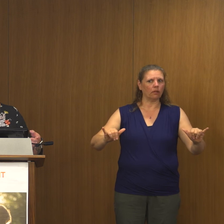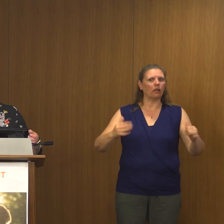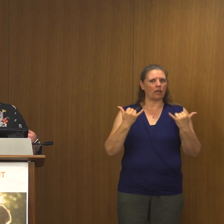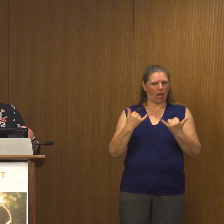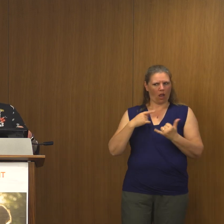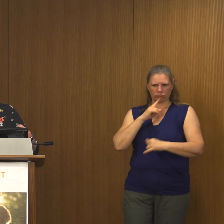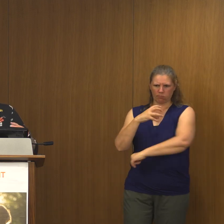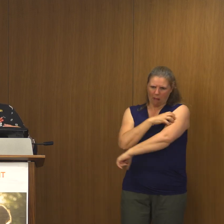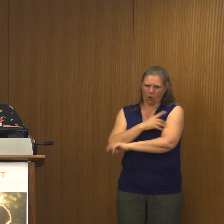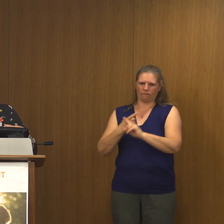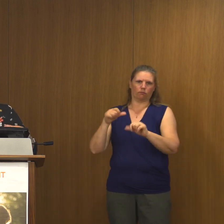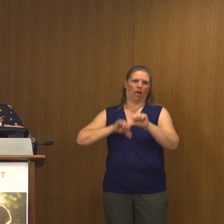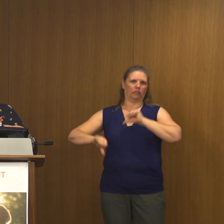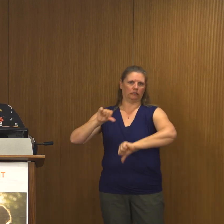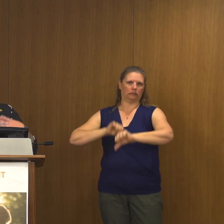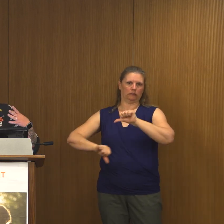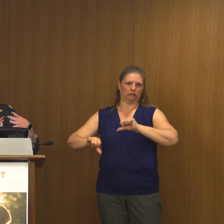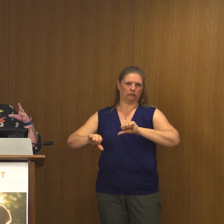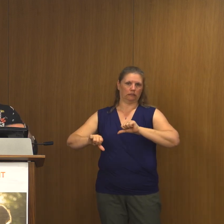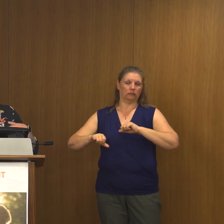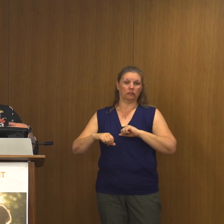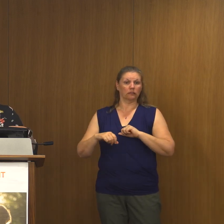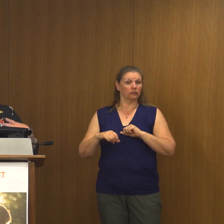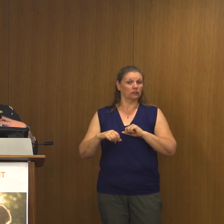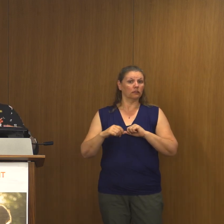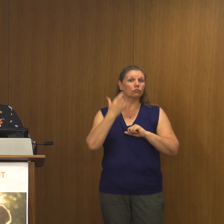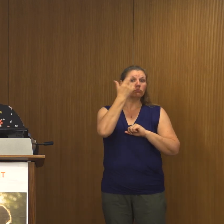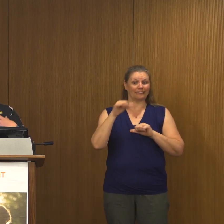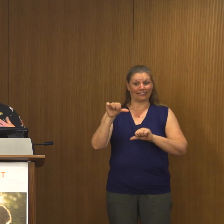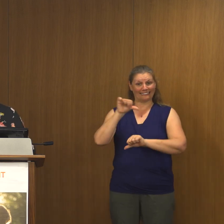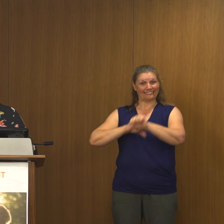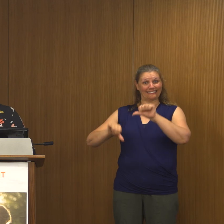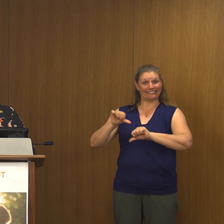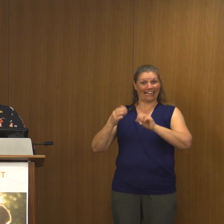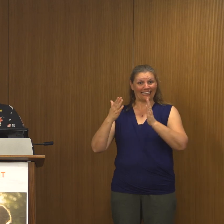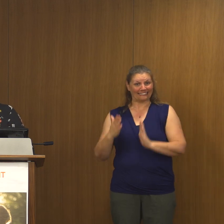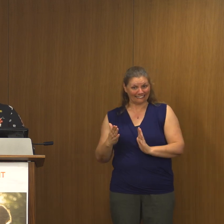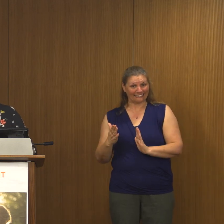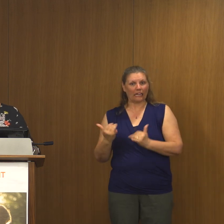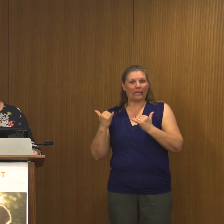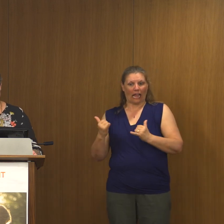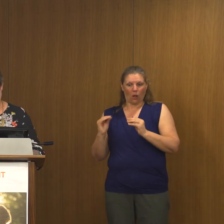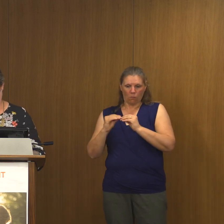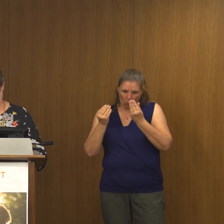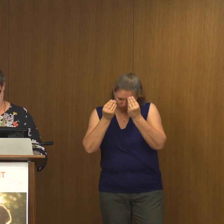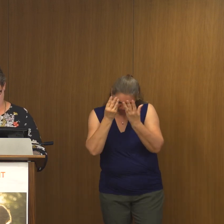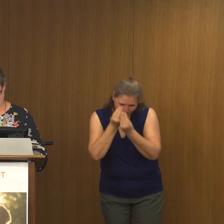impact, it's due to the fact that scientists are actually taking the knowledge to the streets, to the people who need it.